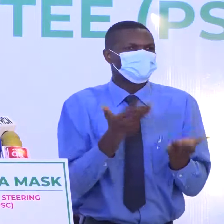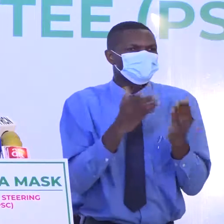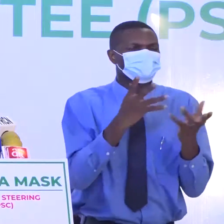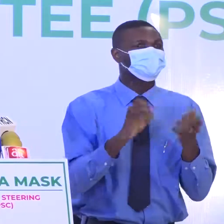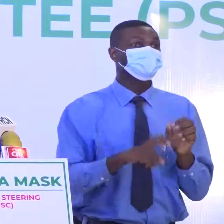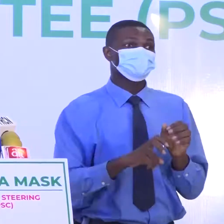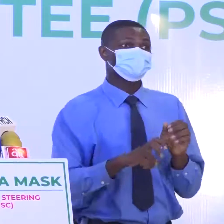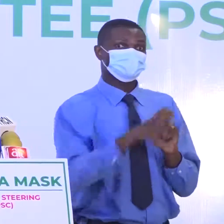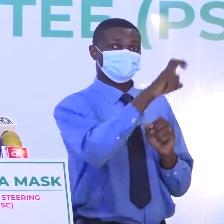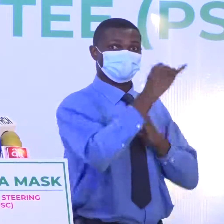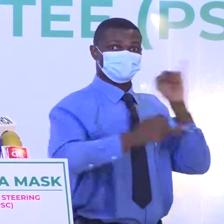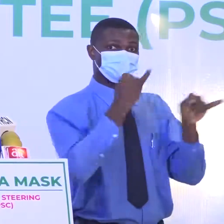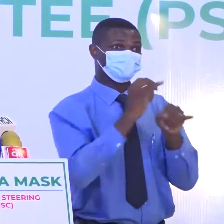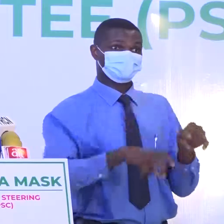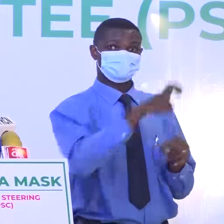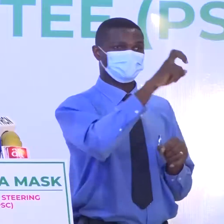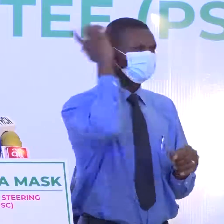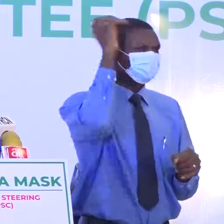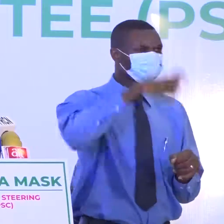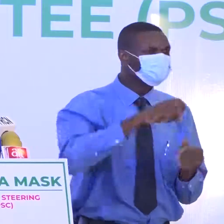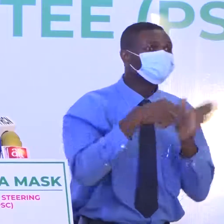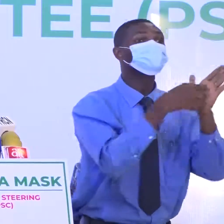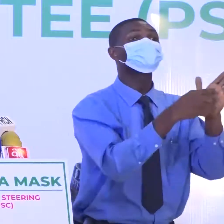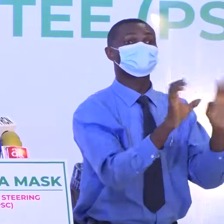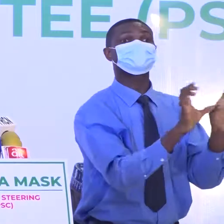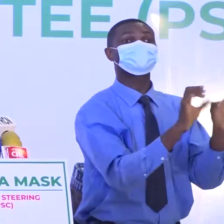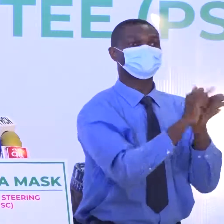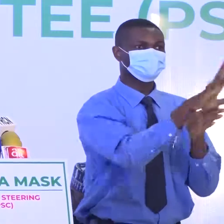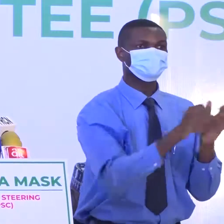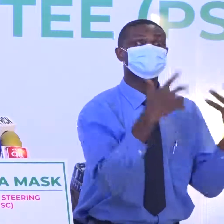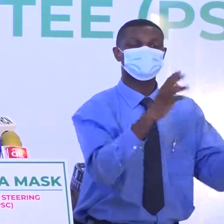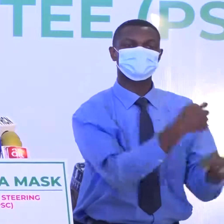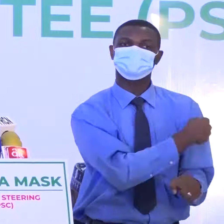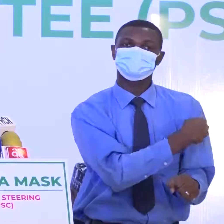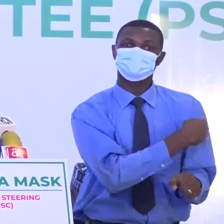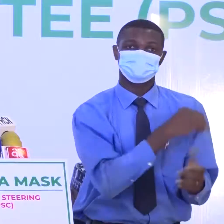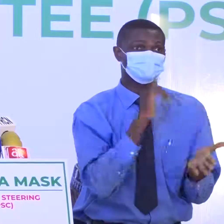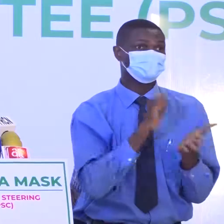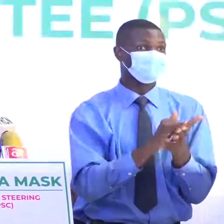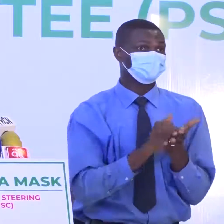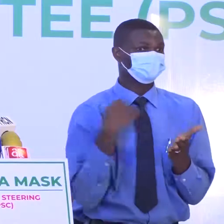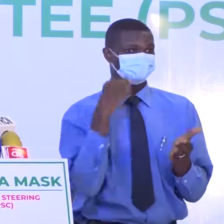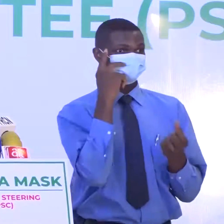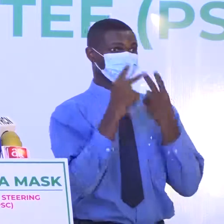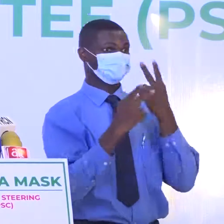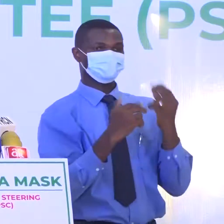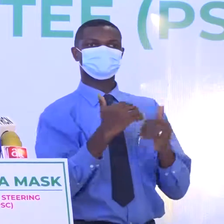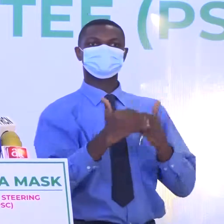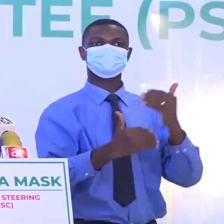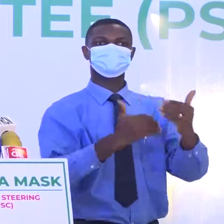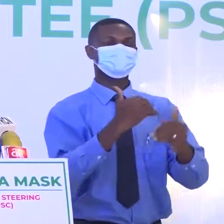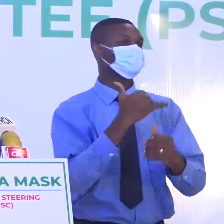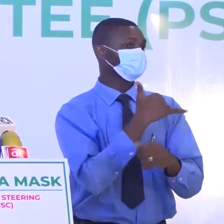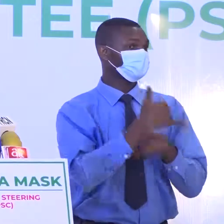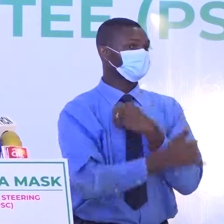international travel. This trend is intensifying as people seek to protect themselves and protect their assets and